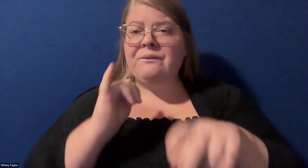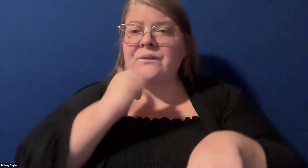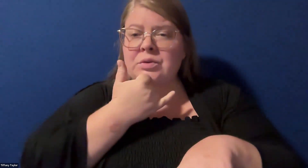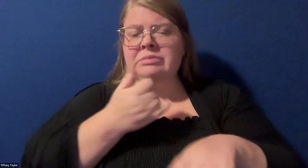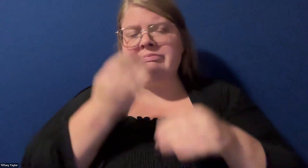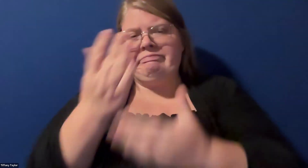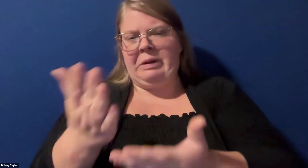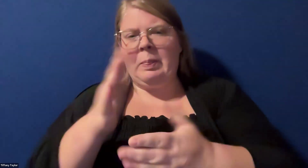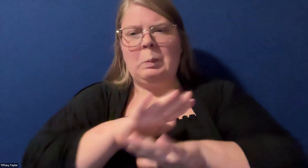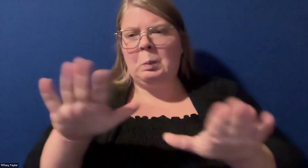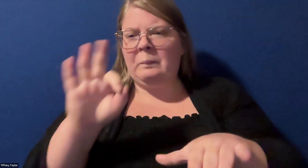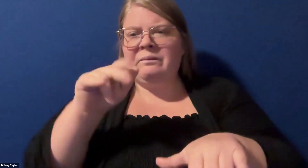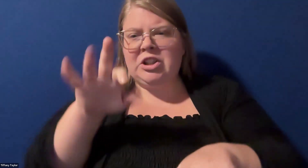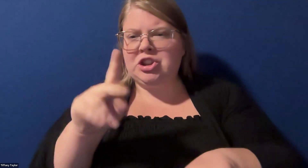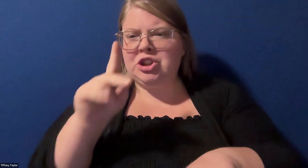some alternative text.